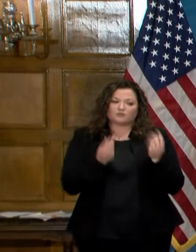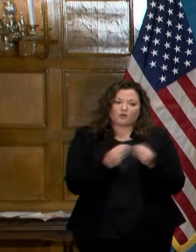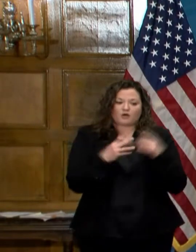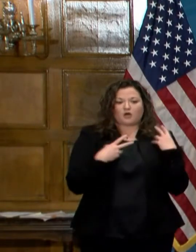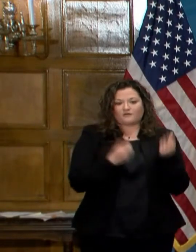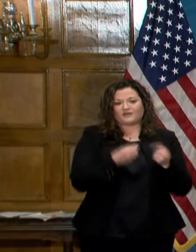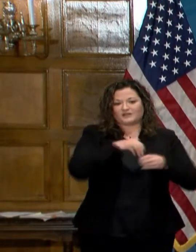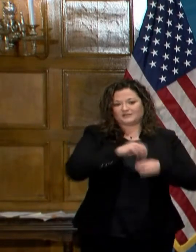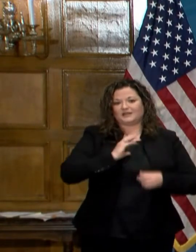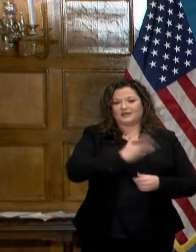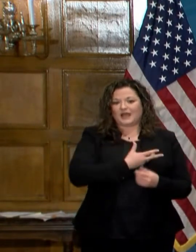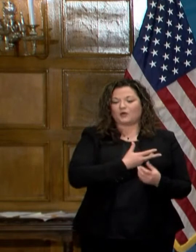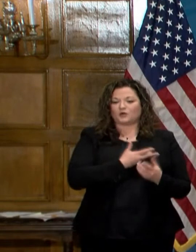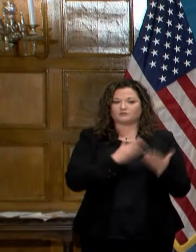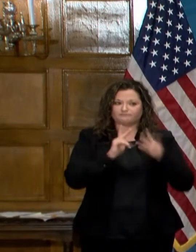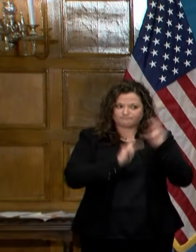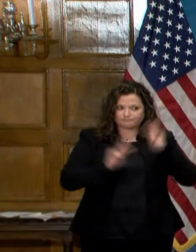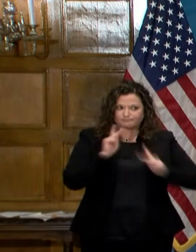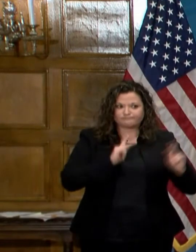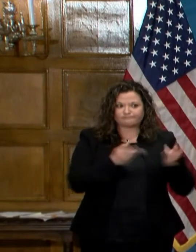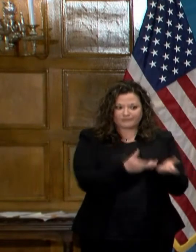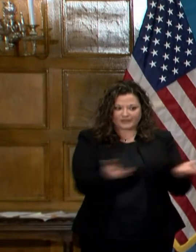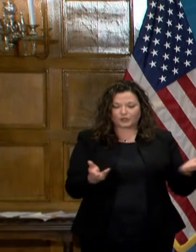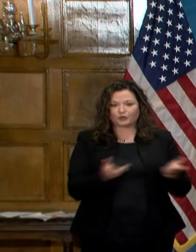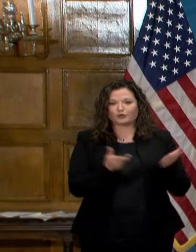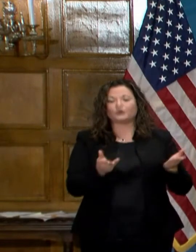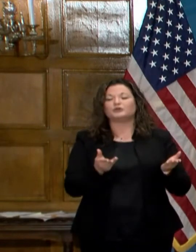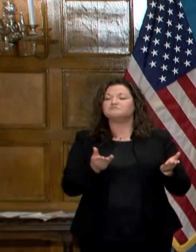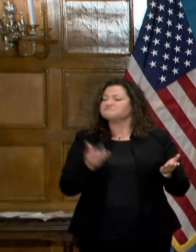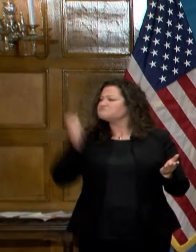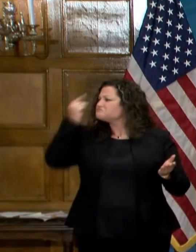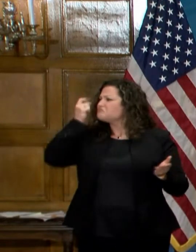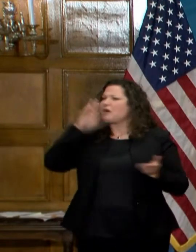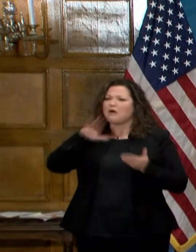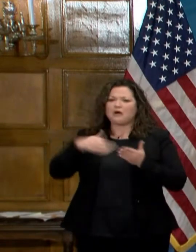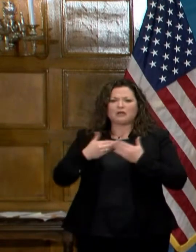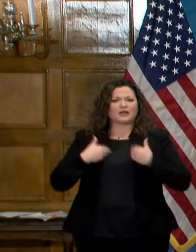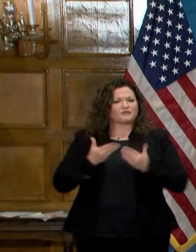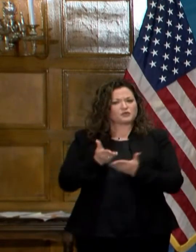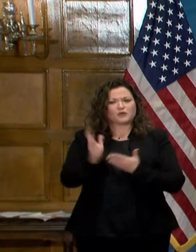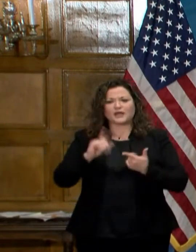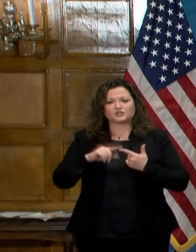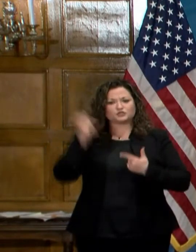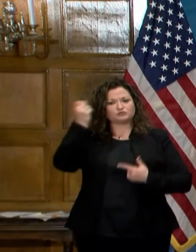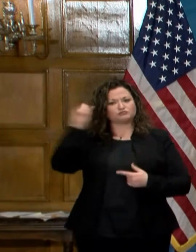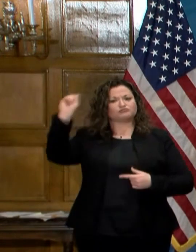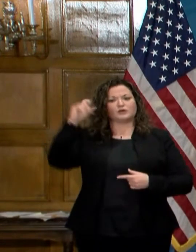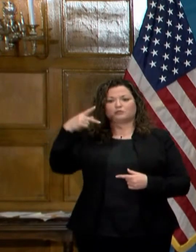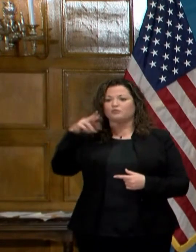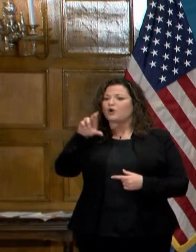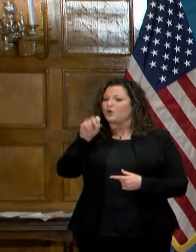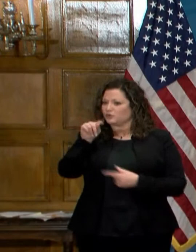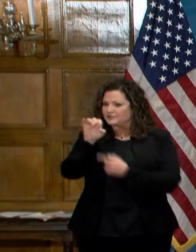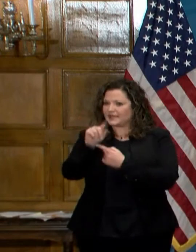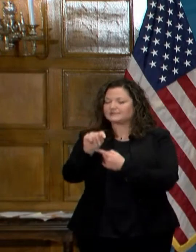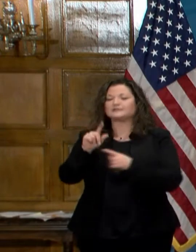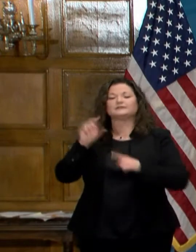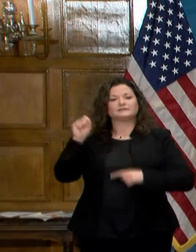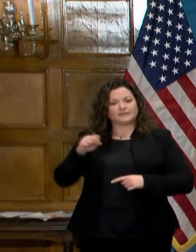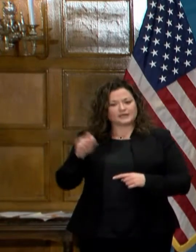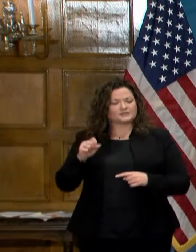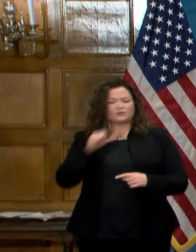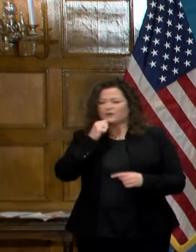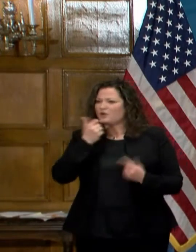So I'm hopeful of that being the case. And of course, everybody has the right to protest. You don't want to diminish that, but in terms of violent